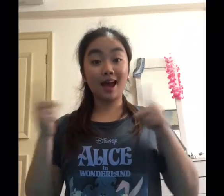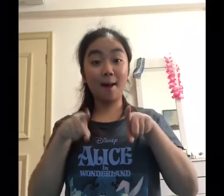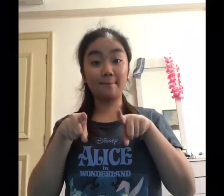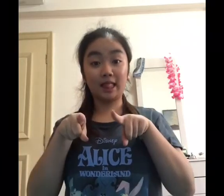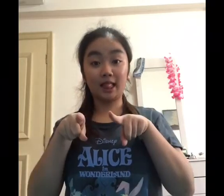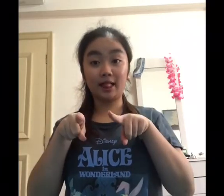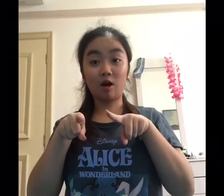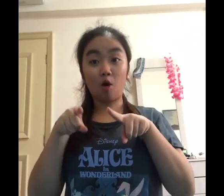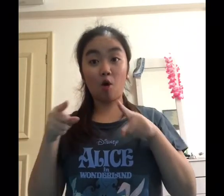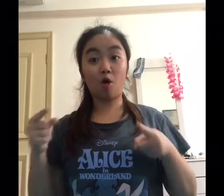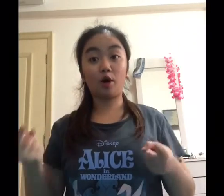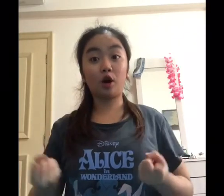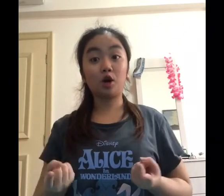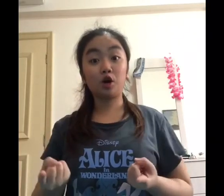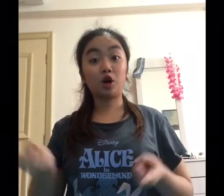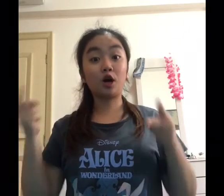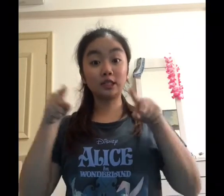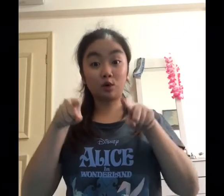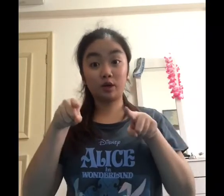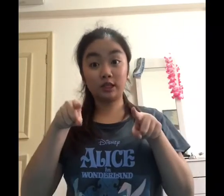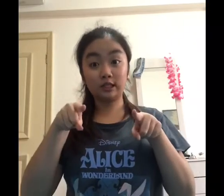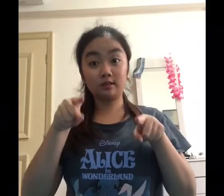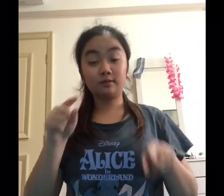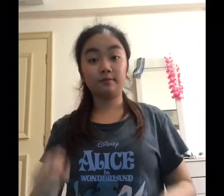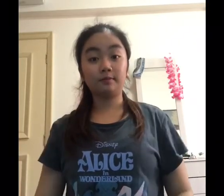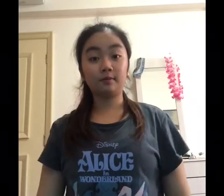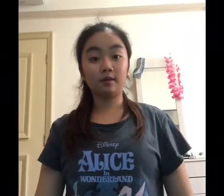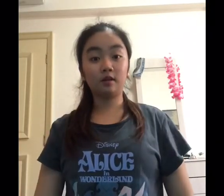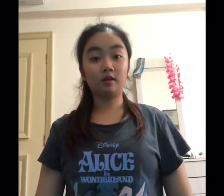Happen or consequence.